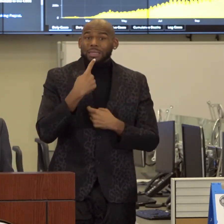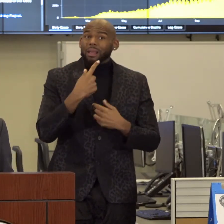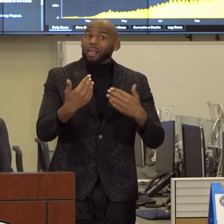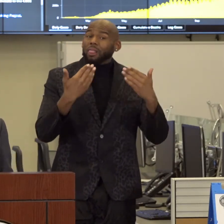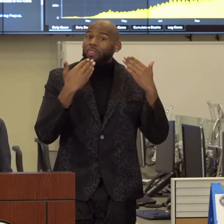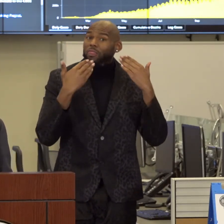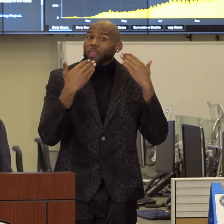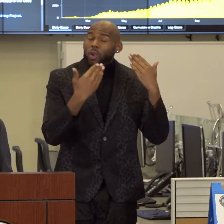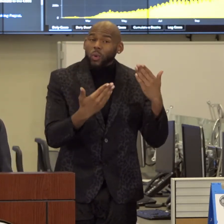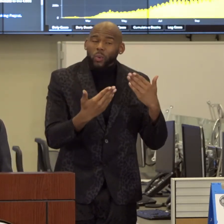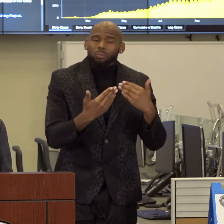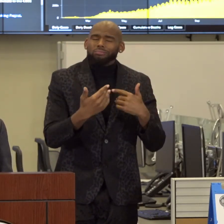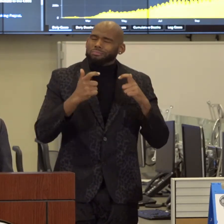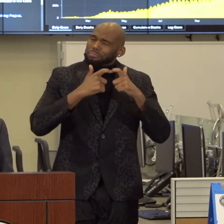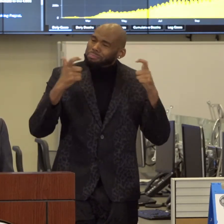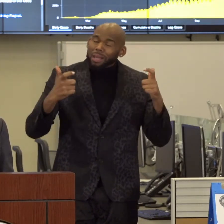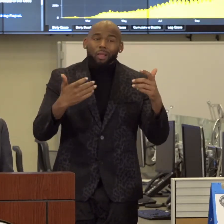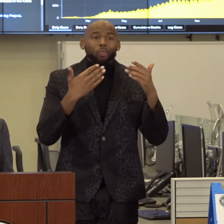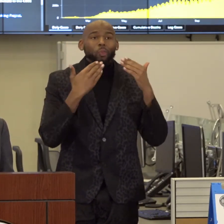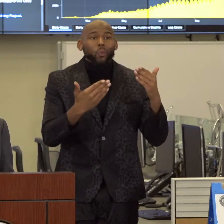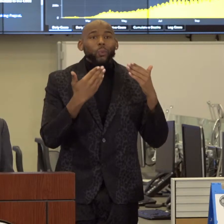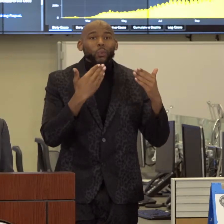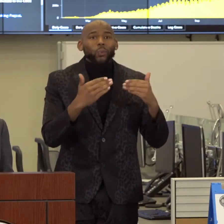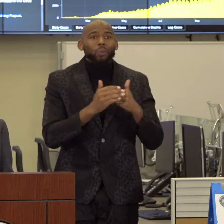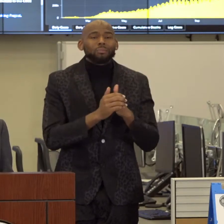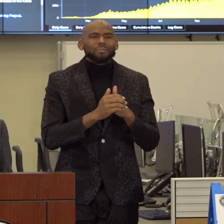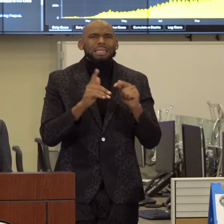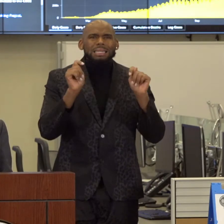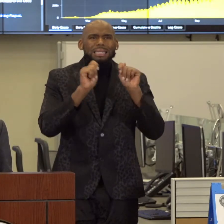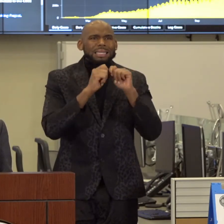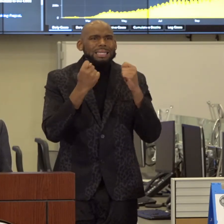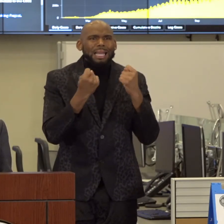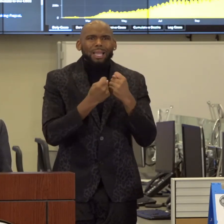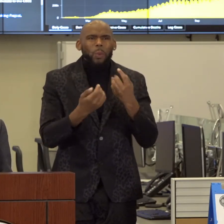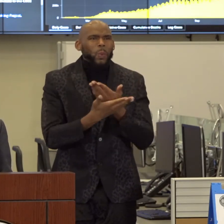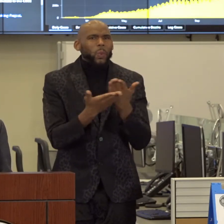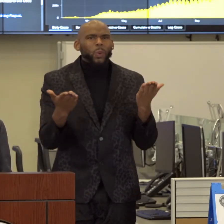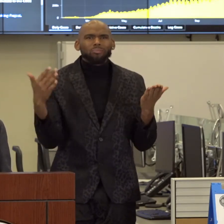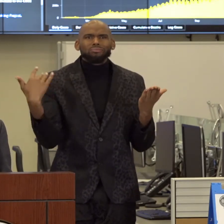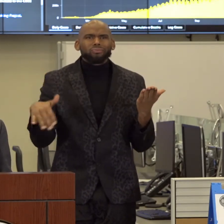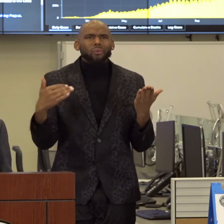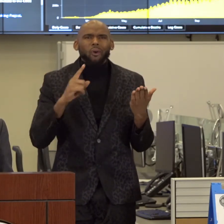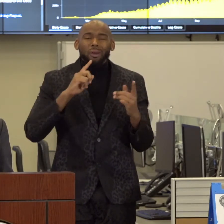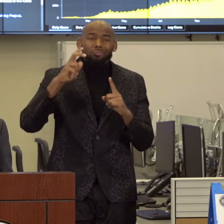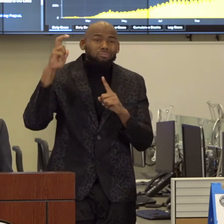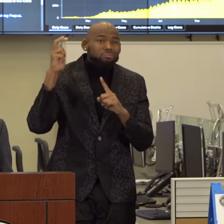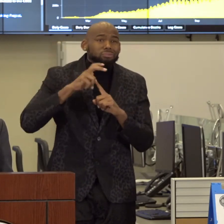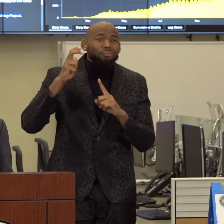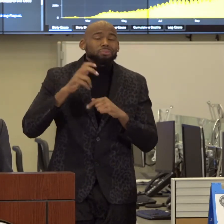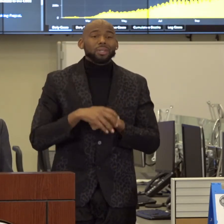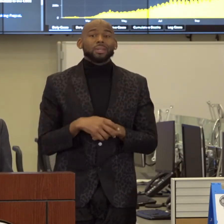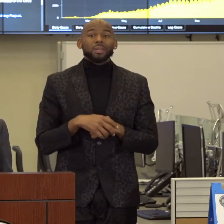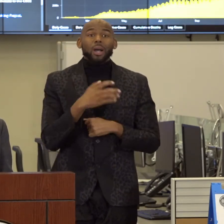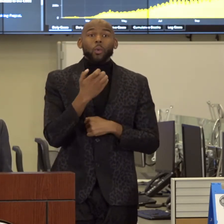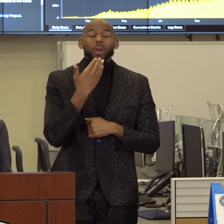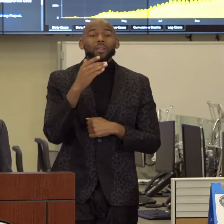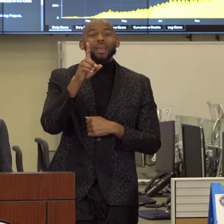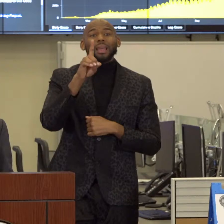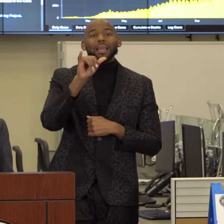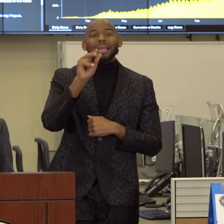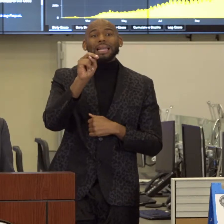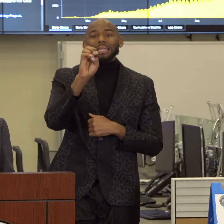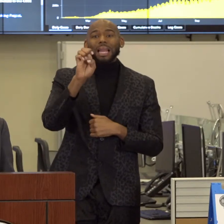thank you, a big hearty thank you, to our entire team. They are absolutely amazing. And I want to thank Diane